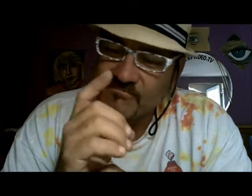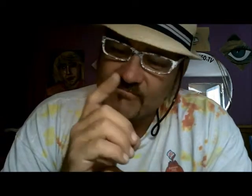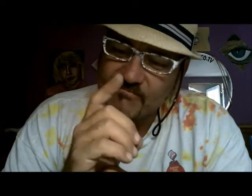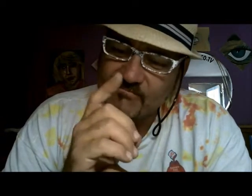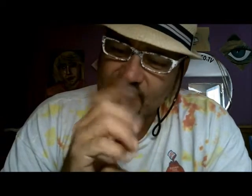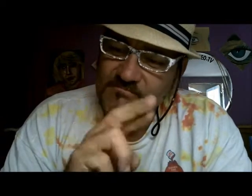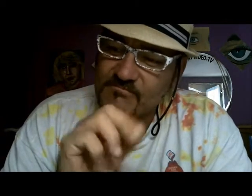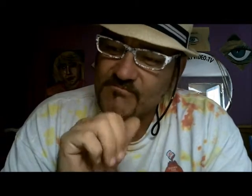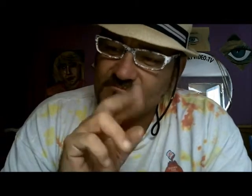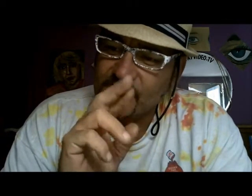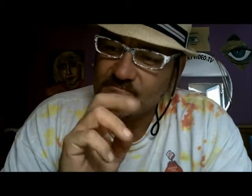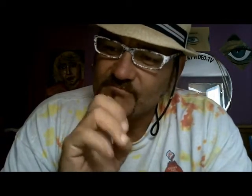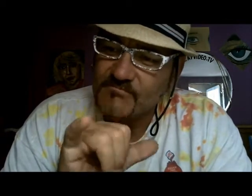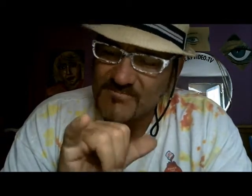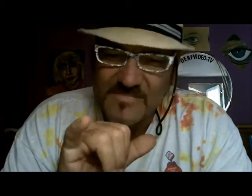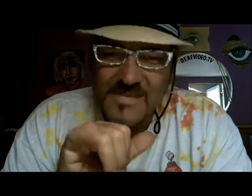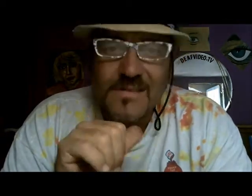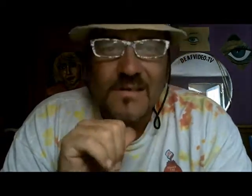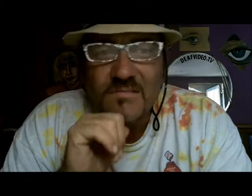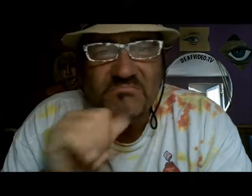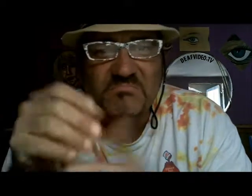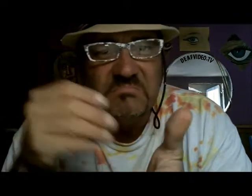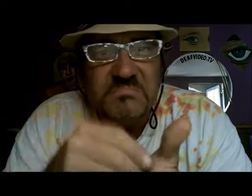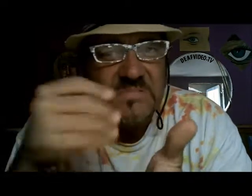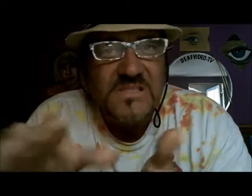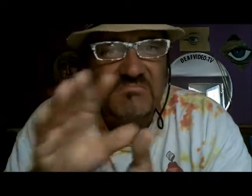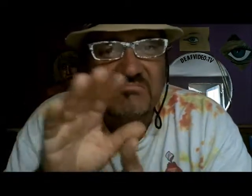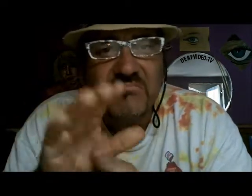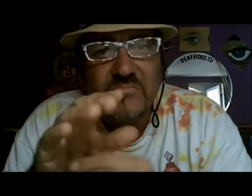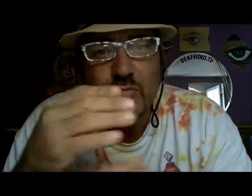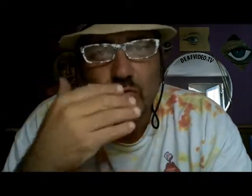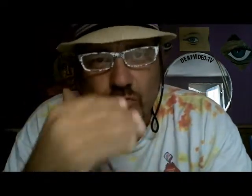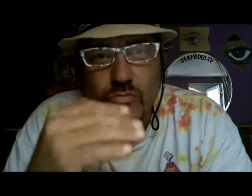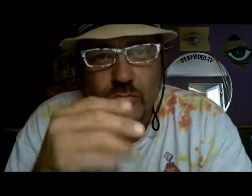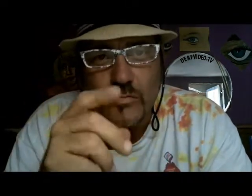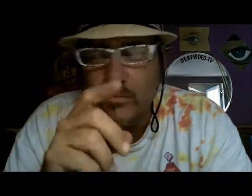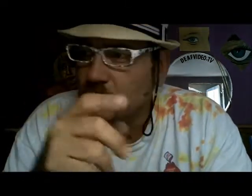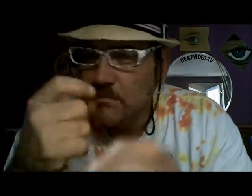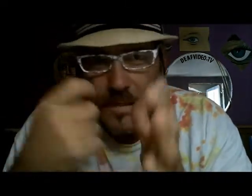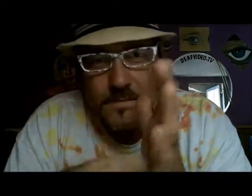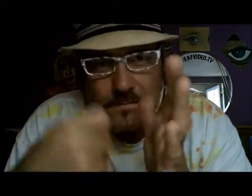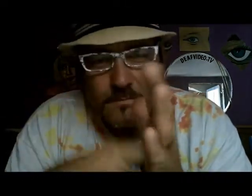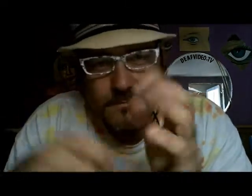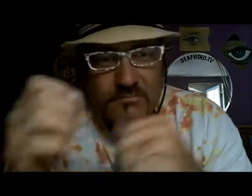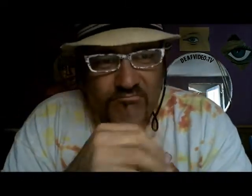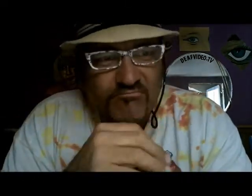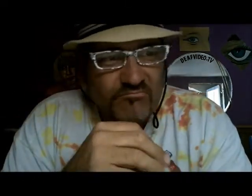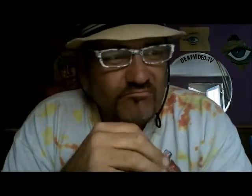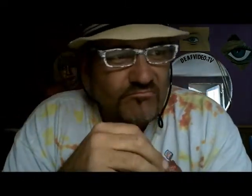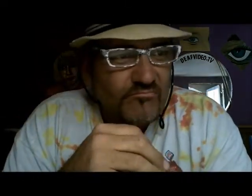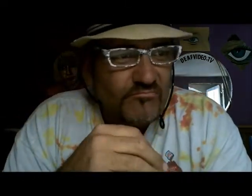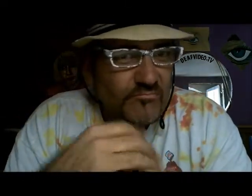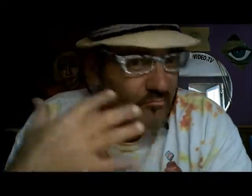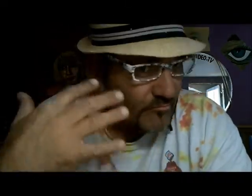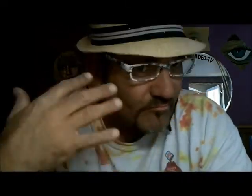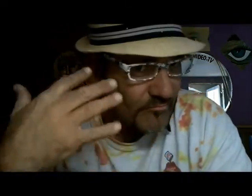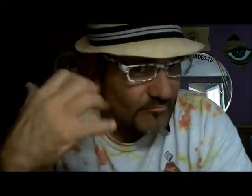we're here. I bet this guy's head on a stick. We get you located. It's rerouting to a different IP address every 30 seconds. I can't track him.